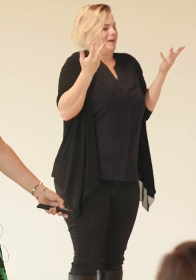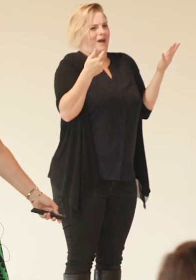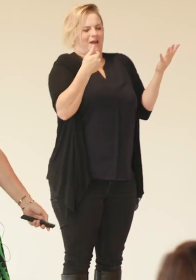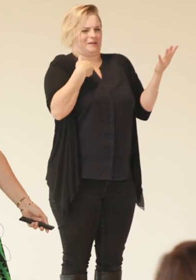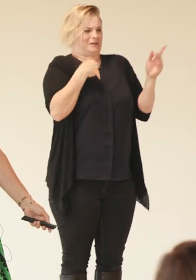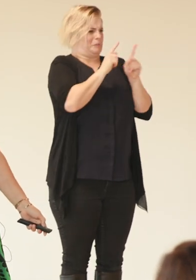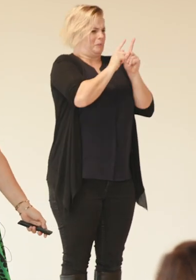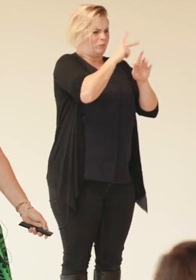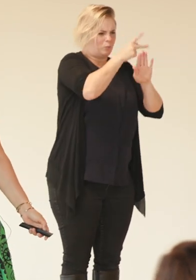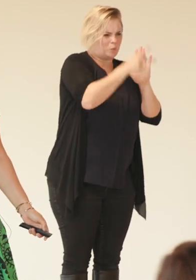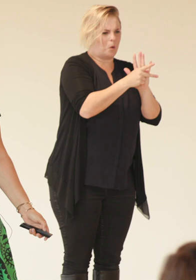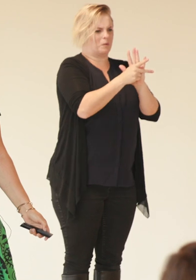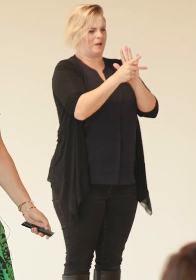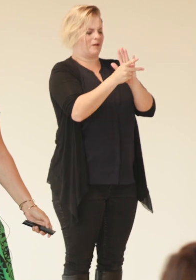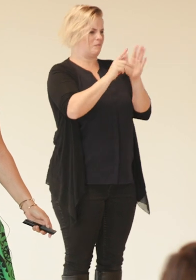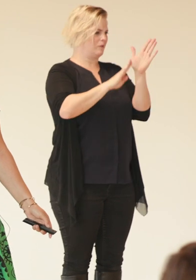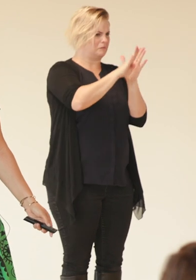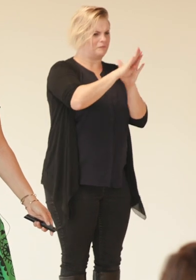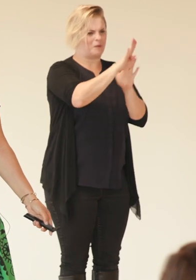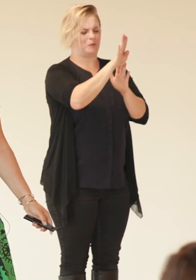know about any of this? And